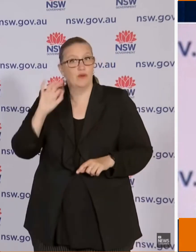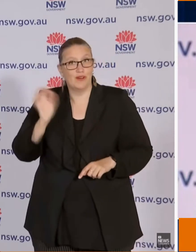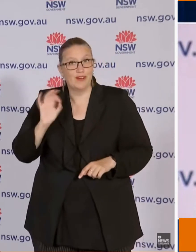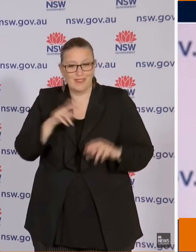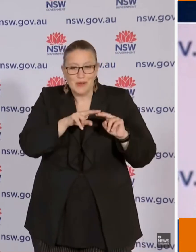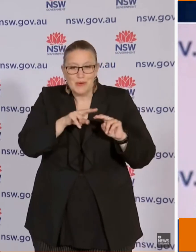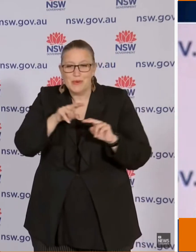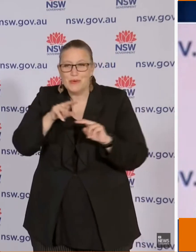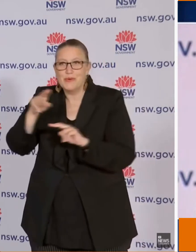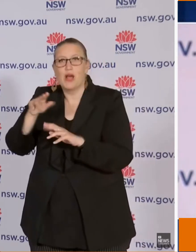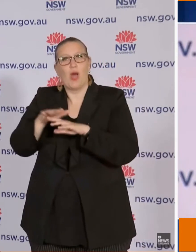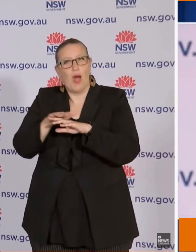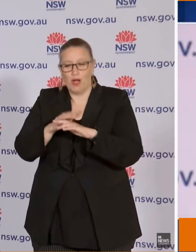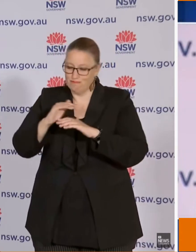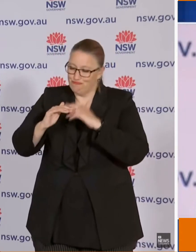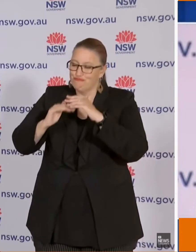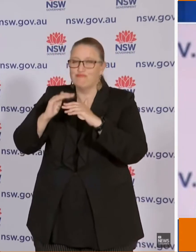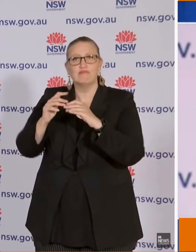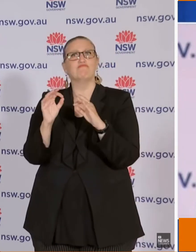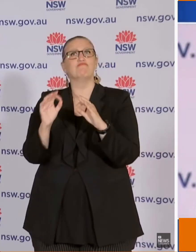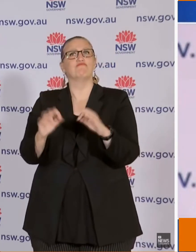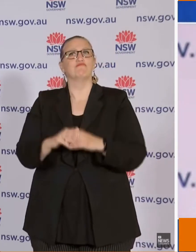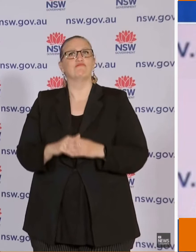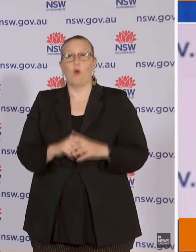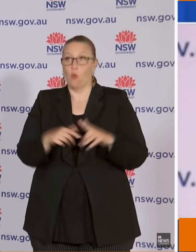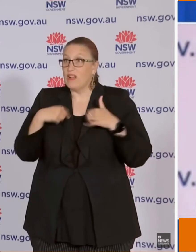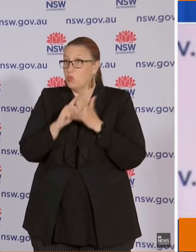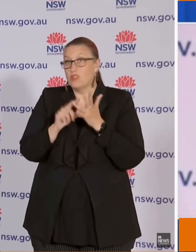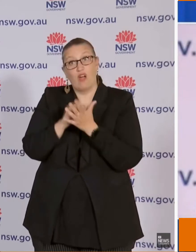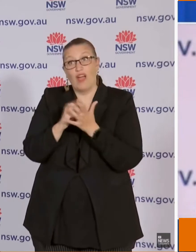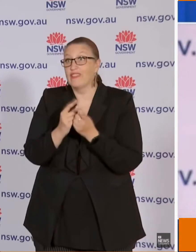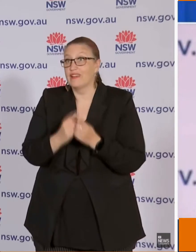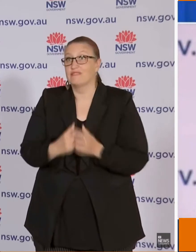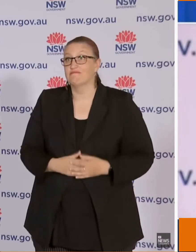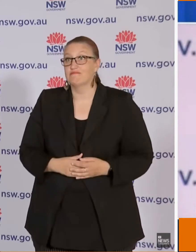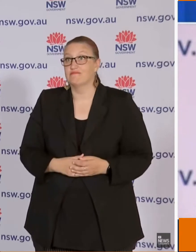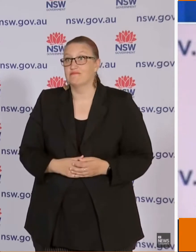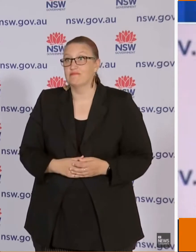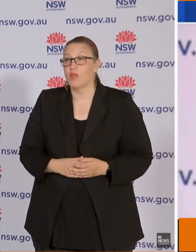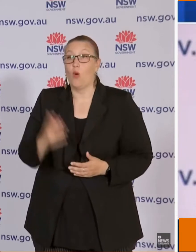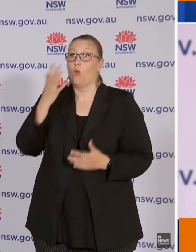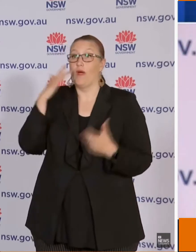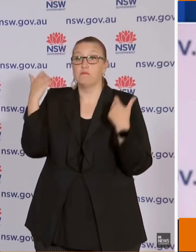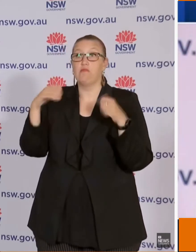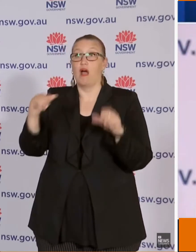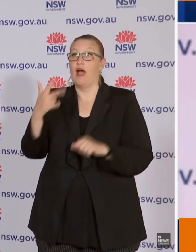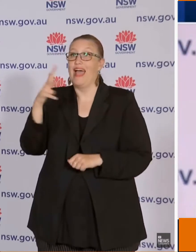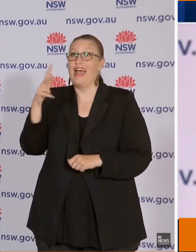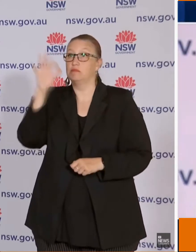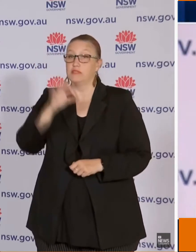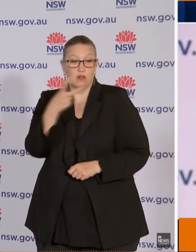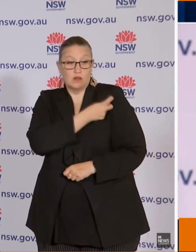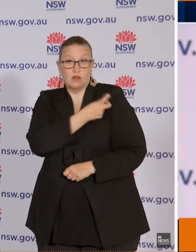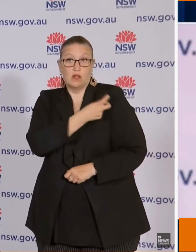get to those higher rates of vaccination, we will be thinking about everything differently. How we track and trace, how we quarantine,